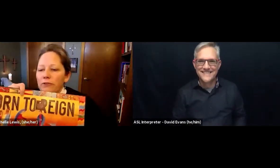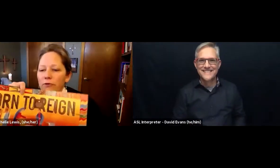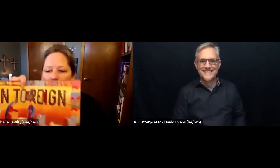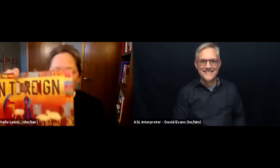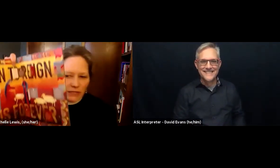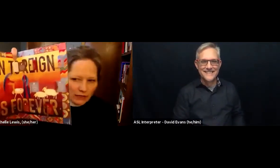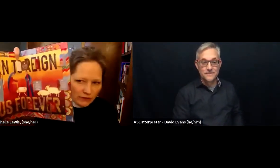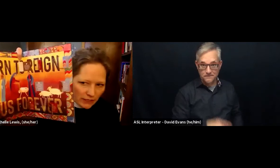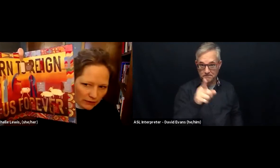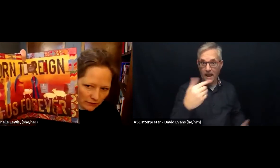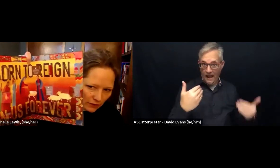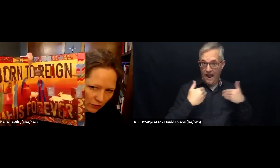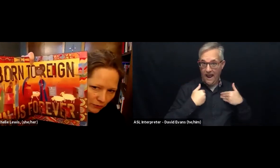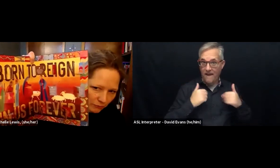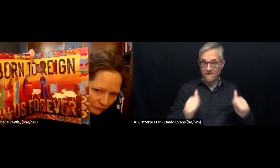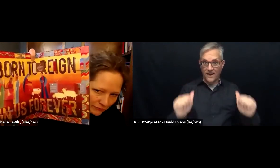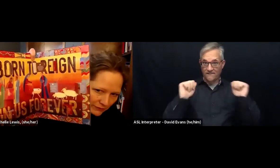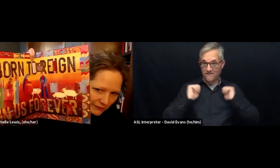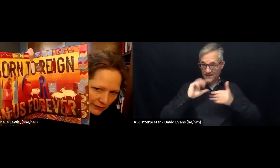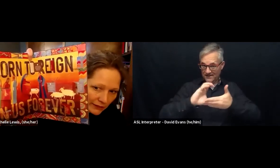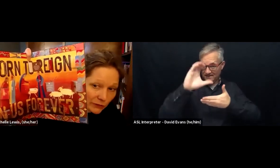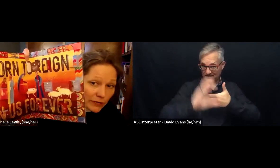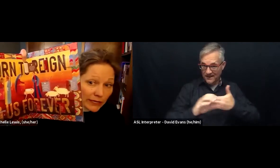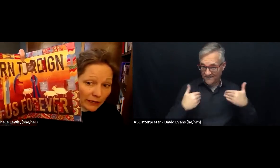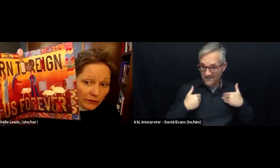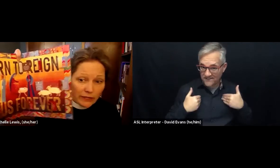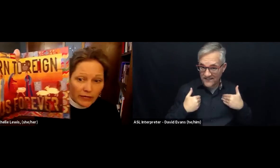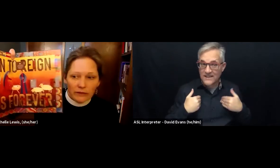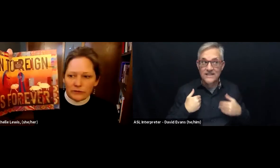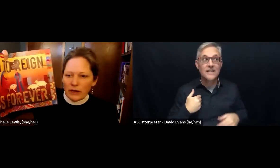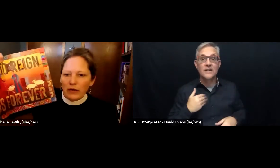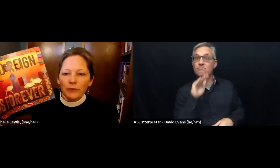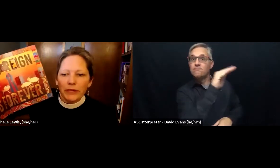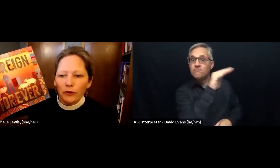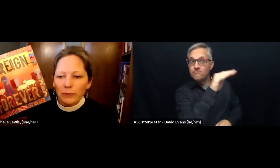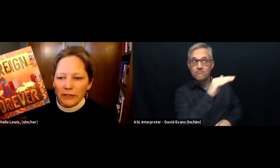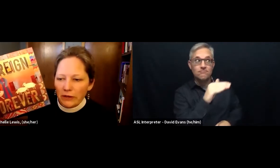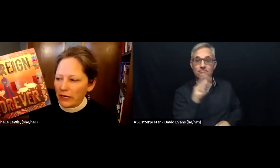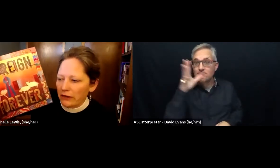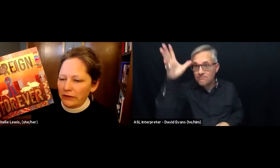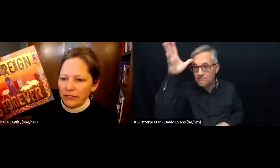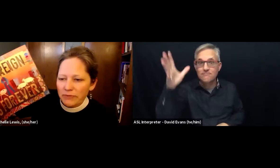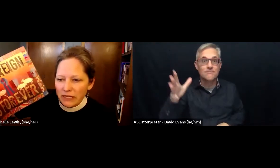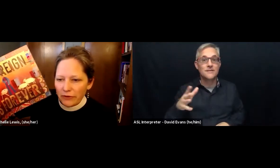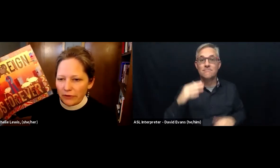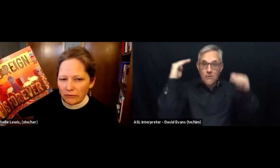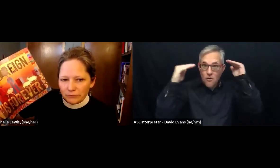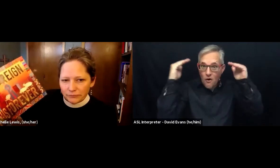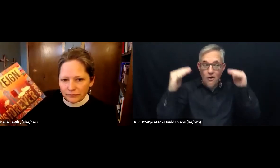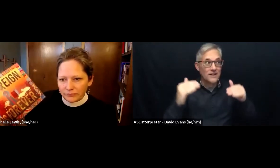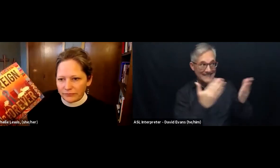And if you have an Advent calendar at home, you can get your calendar out and we can open our calendars up